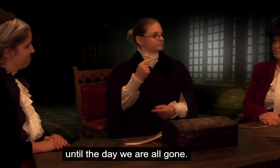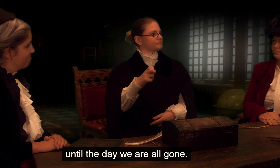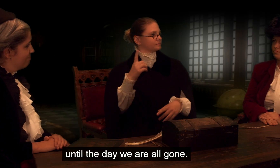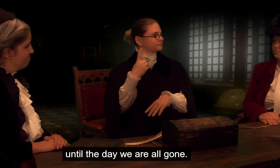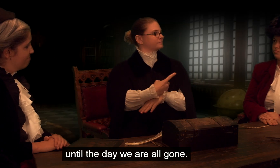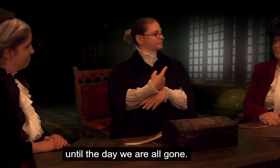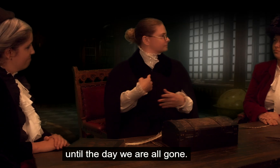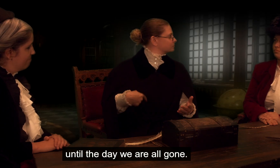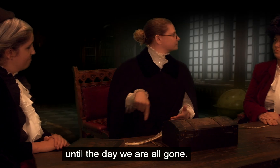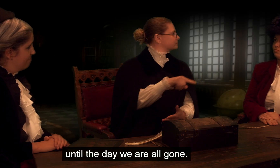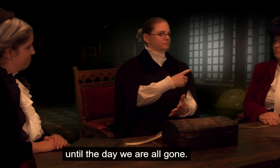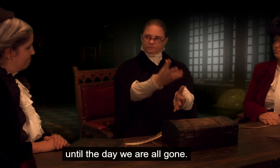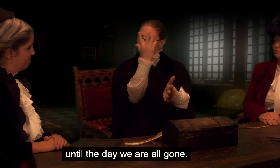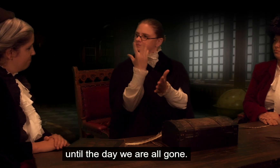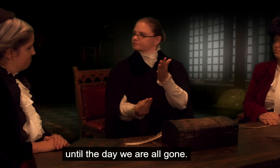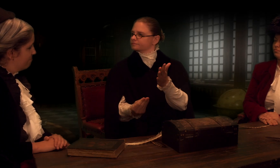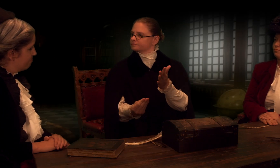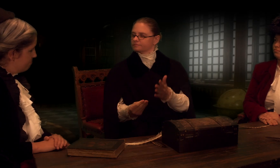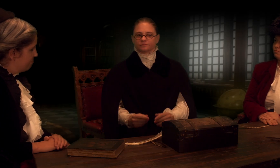until the day we are all gone.